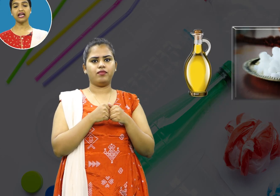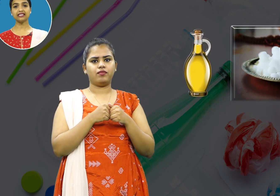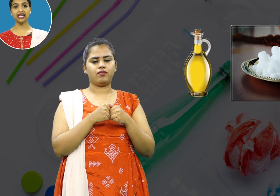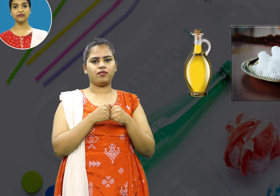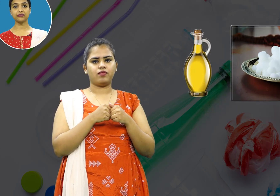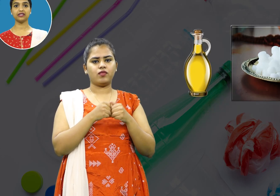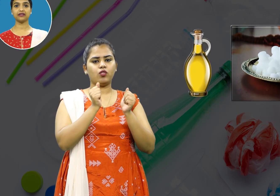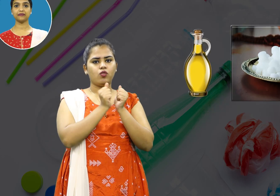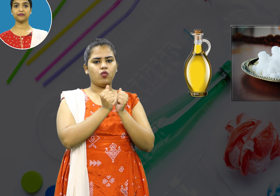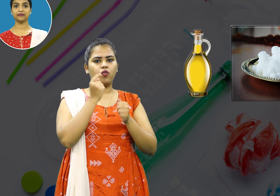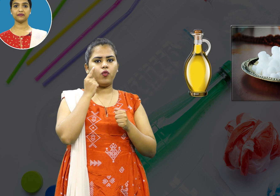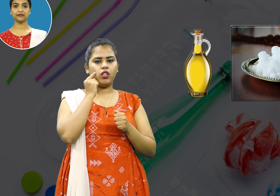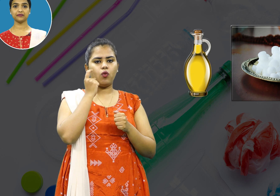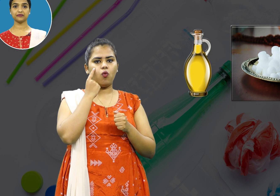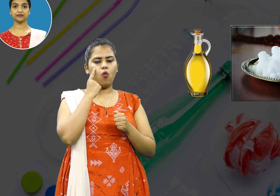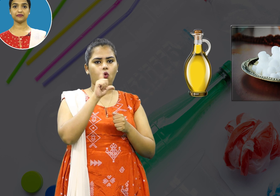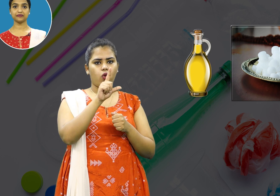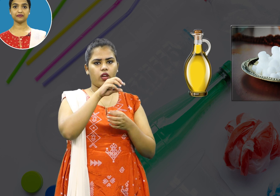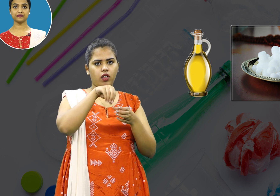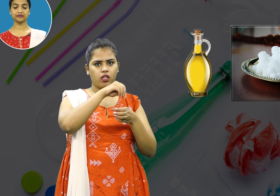oil and camphor.